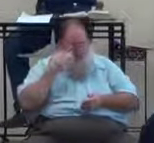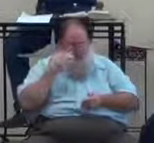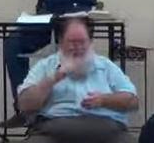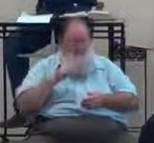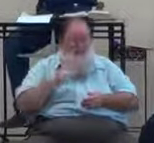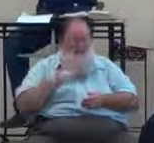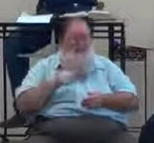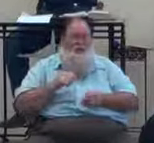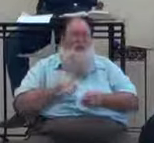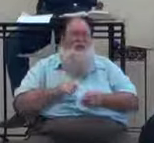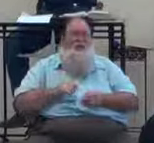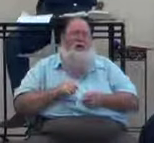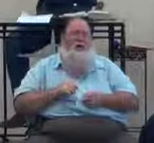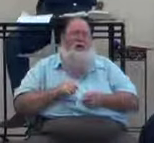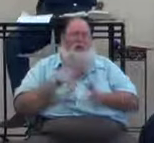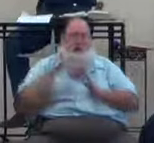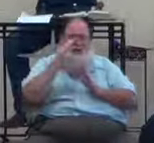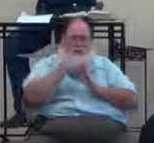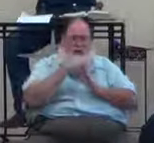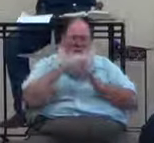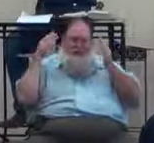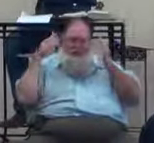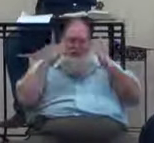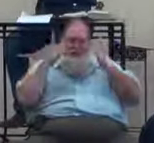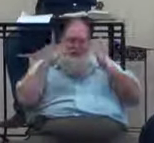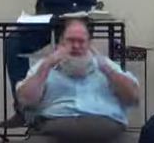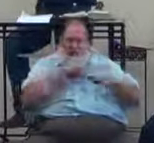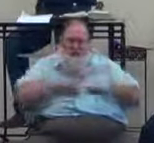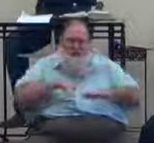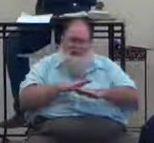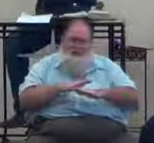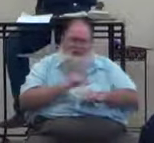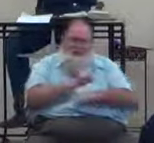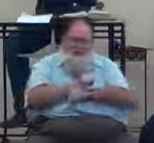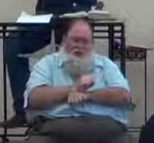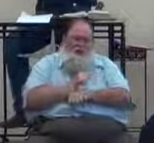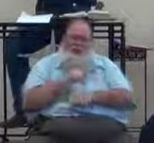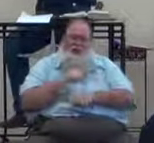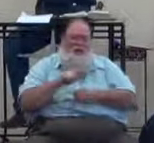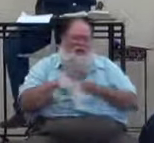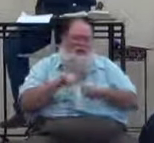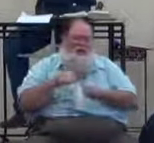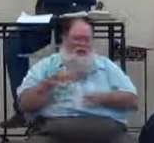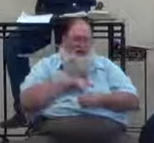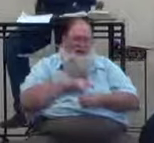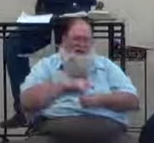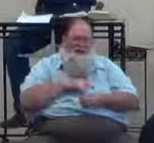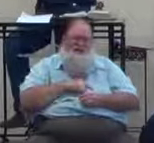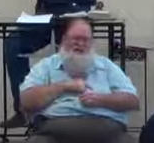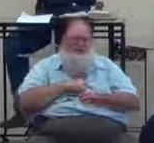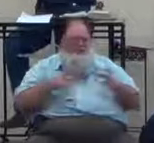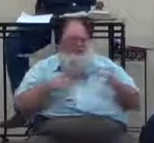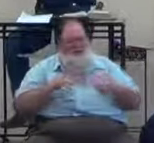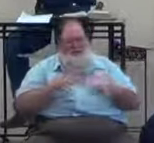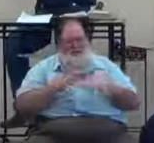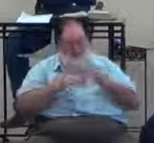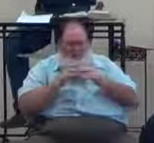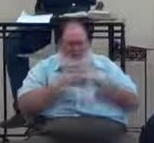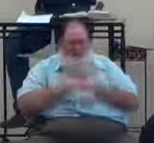is kingdom work. It's not about us. It's not about a big building. It's not about being